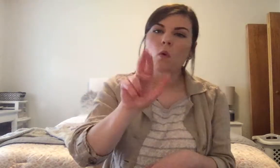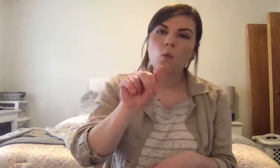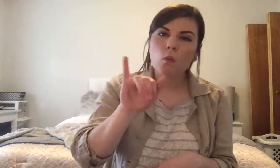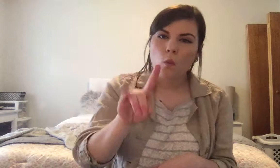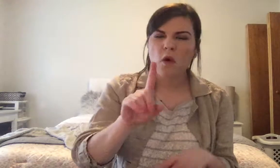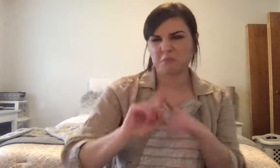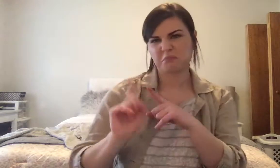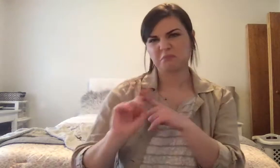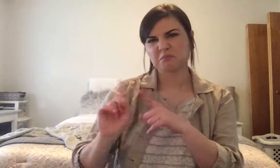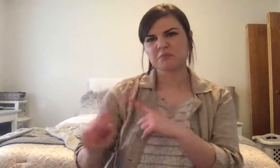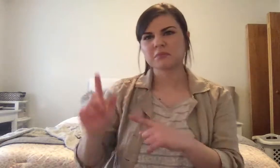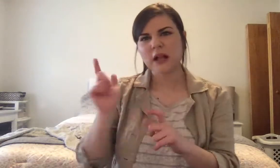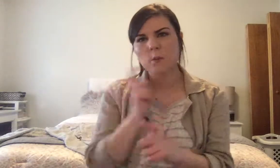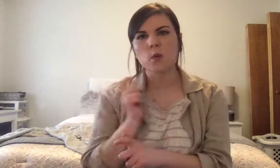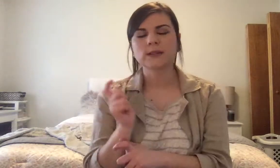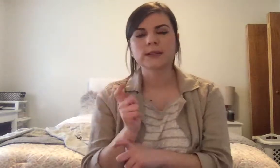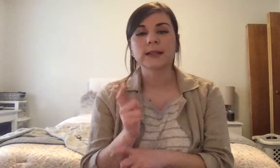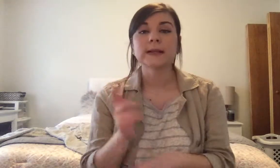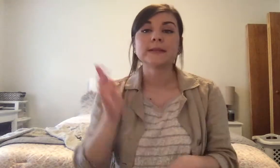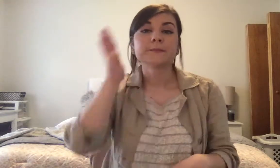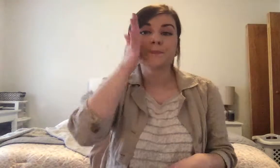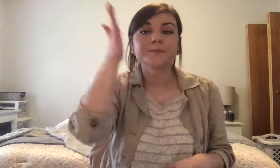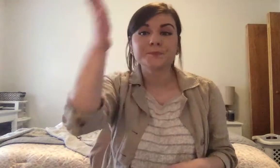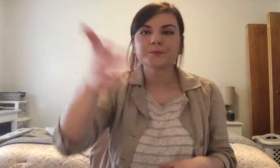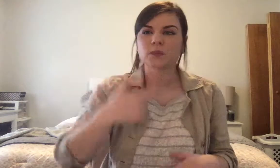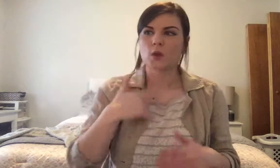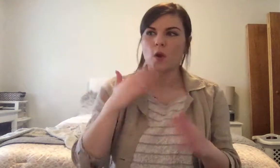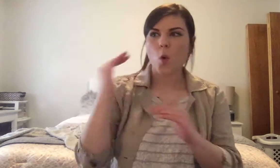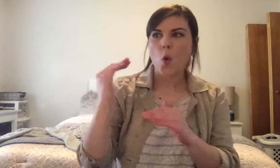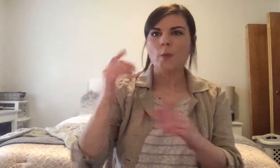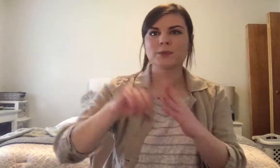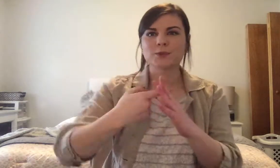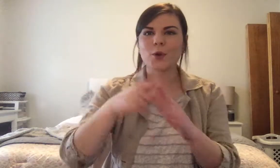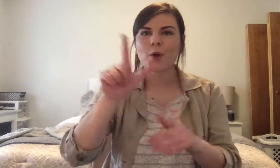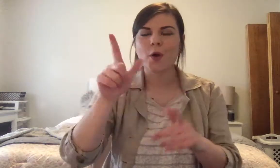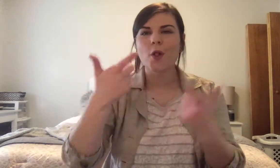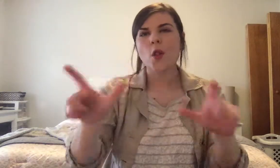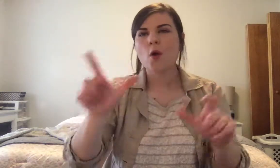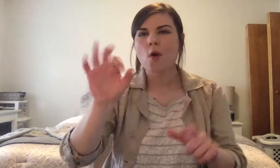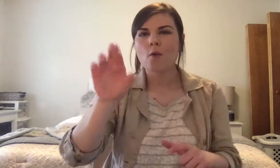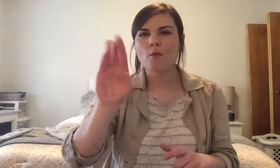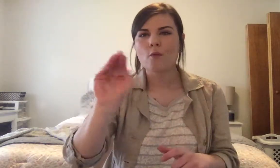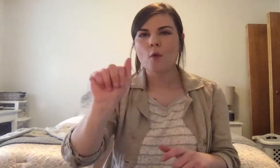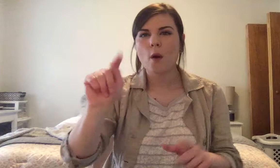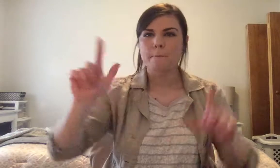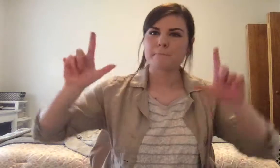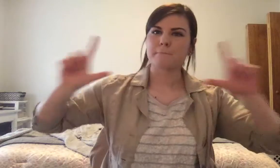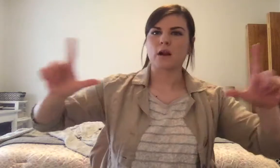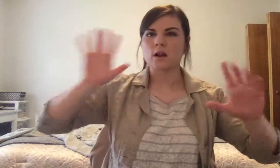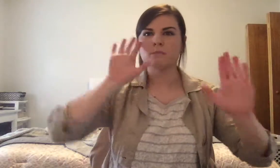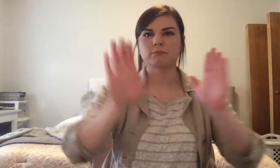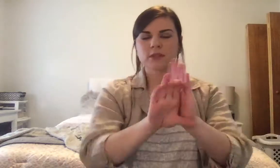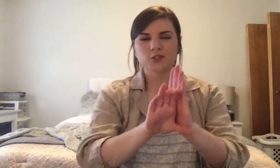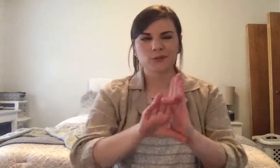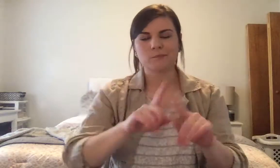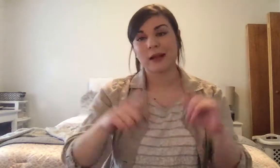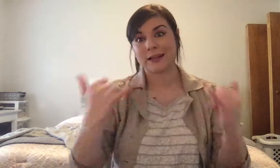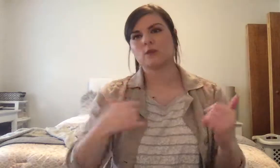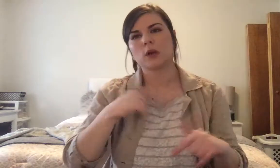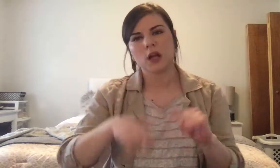into shooting large format, but it's very expensive, and I'm just not, can't afford that right now. But eventually I will start shooting